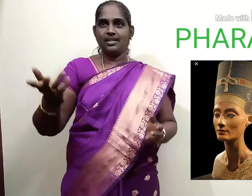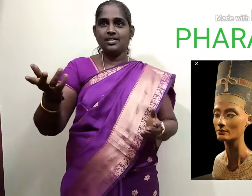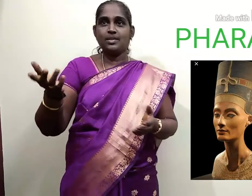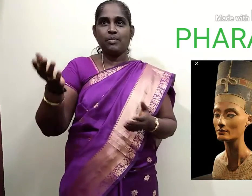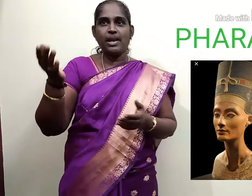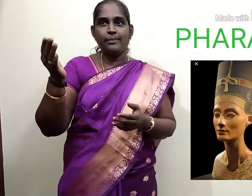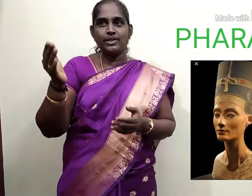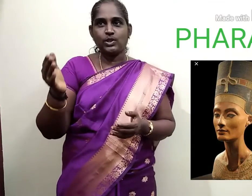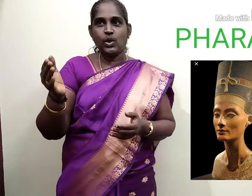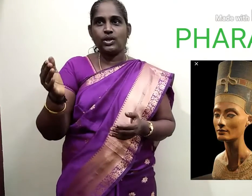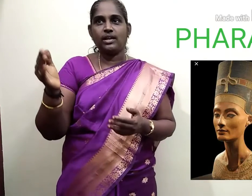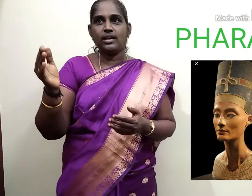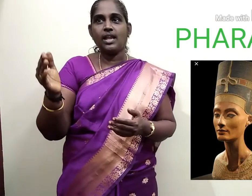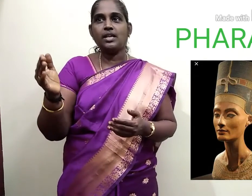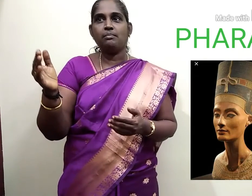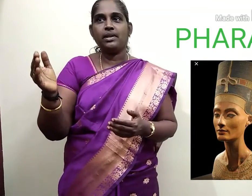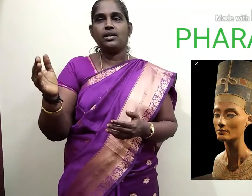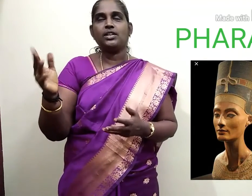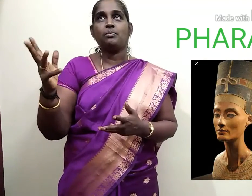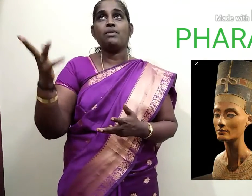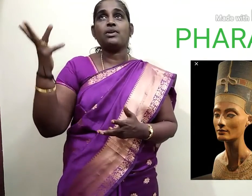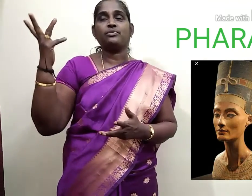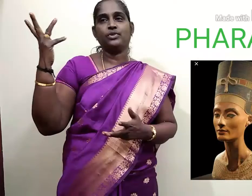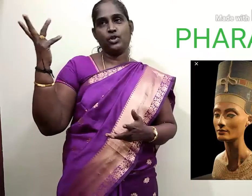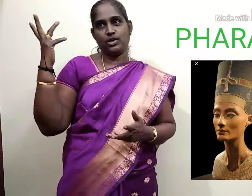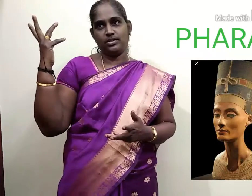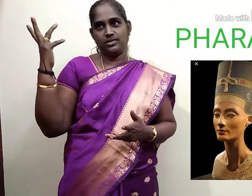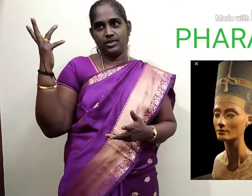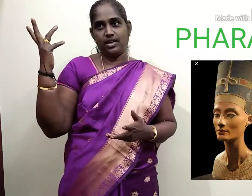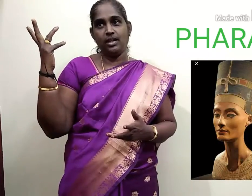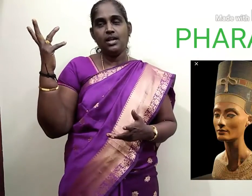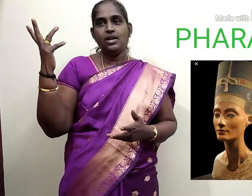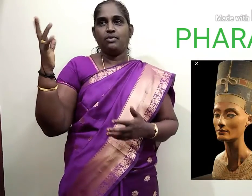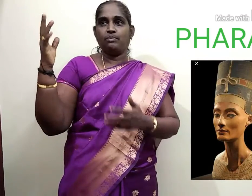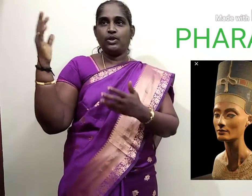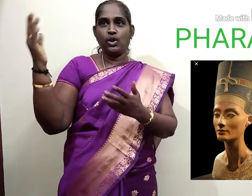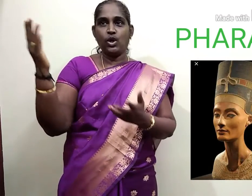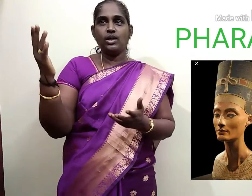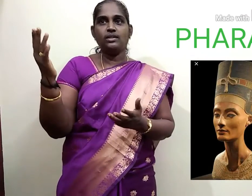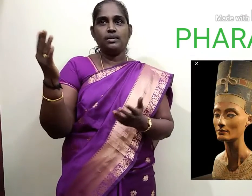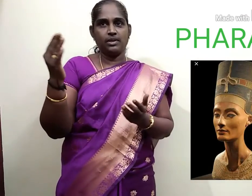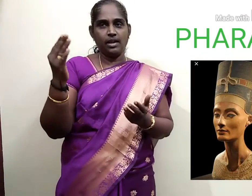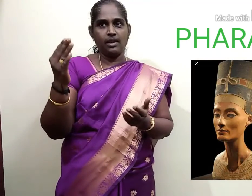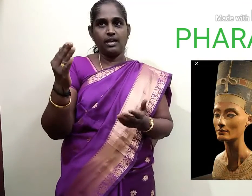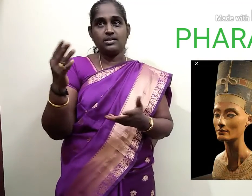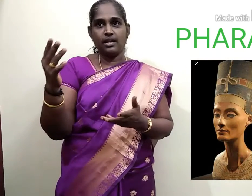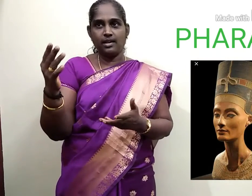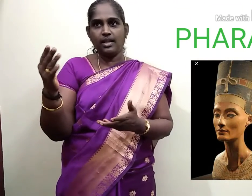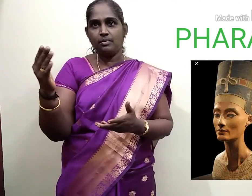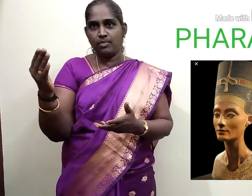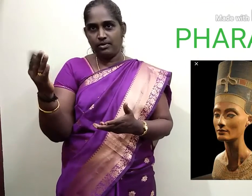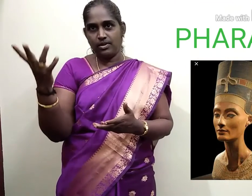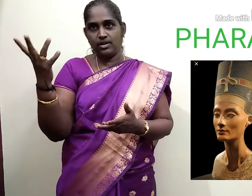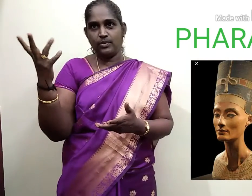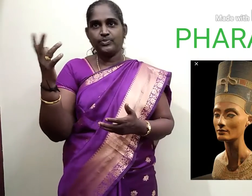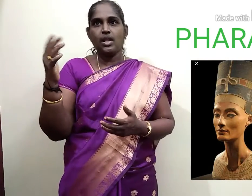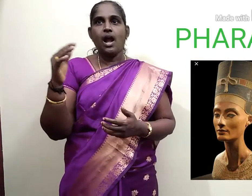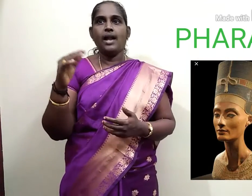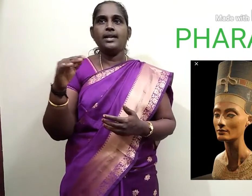is, the people thought the king bears the power of God. Okay, from the God, the king is getting power. Under